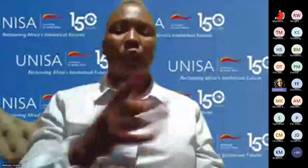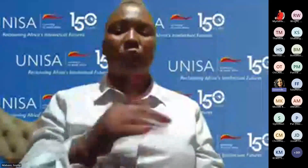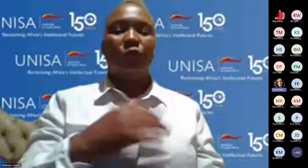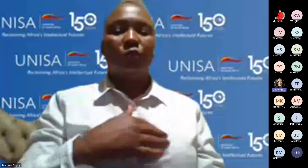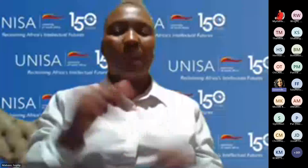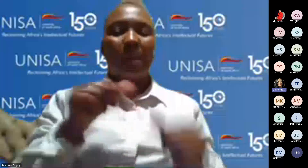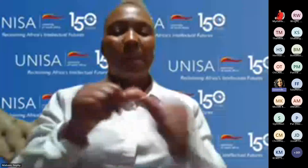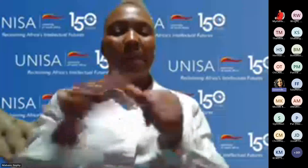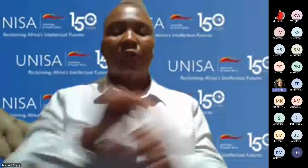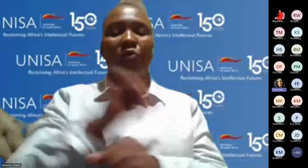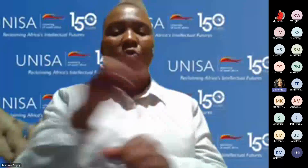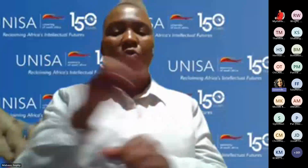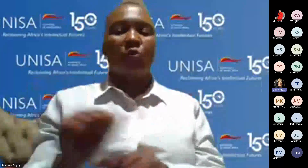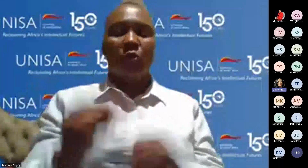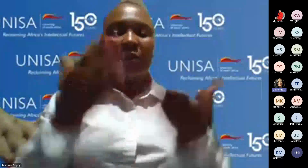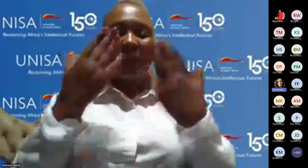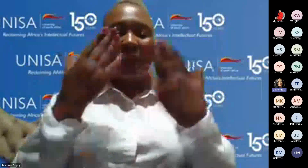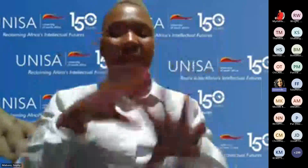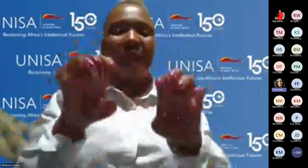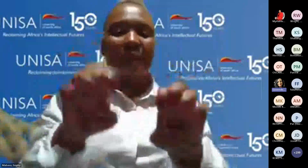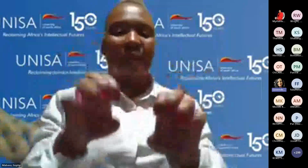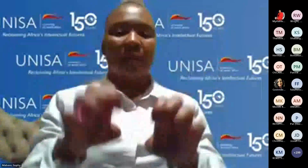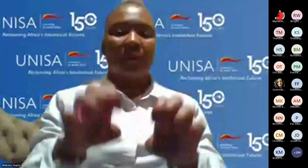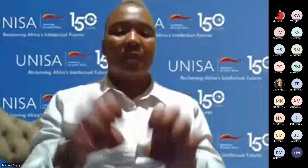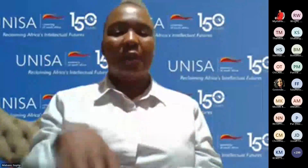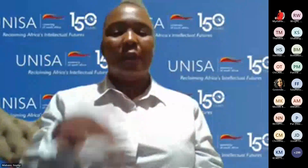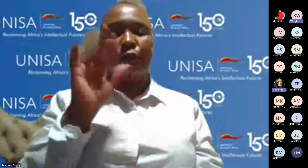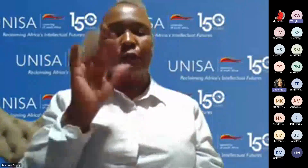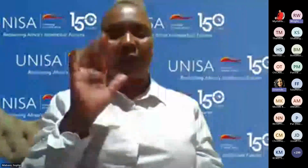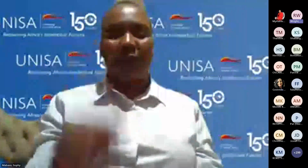studies and your exams, and good night.